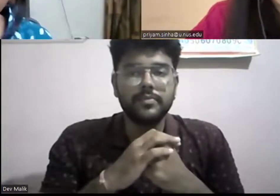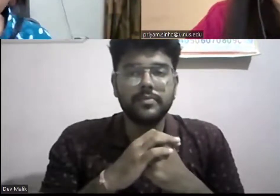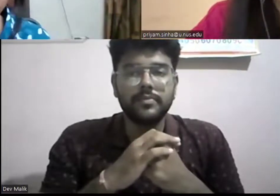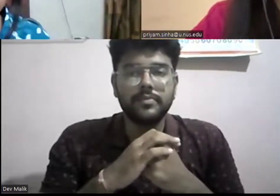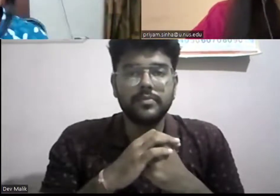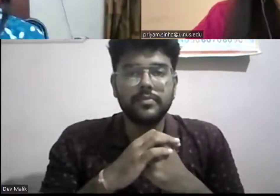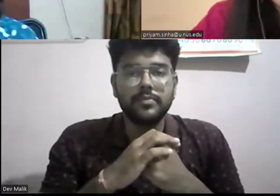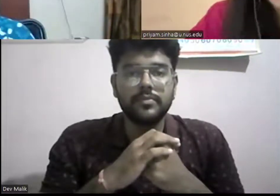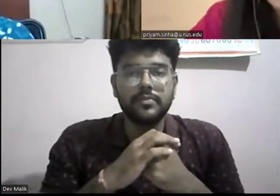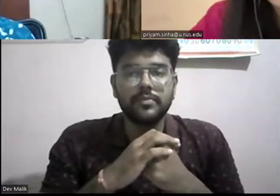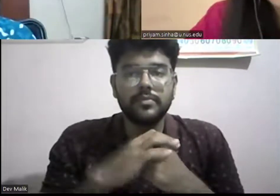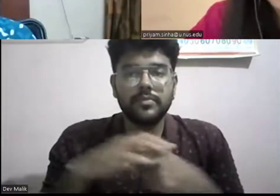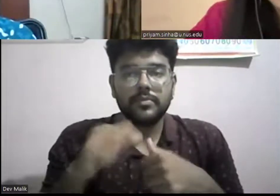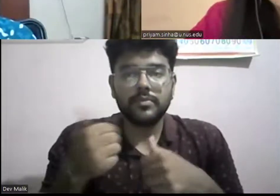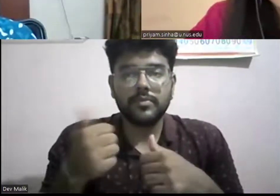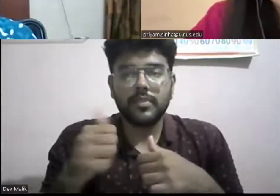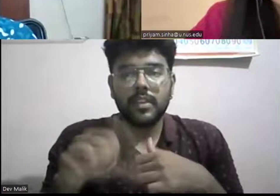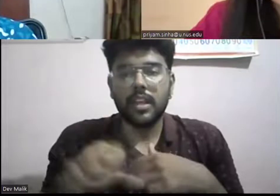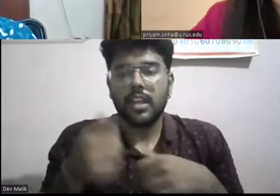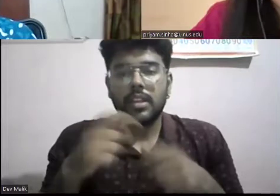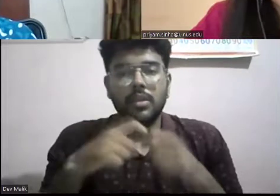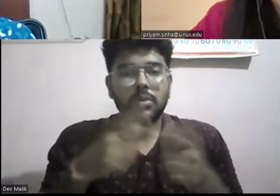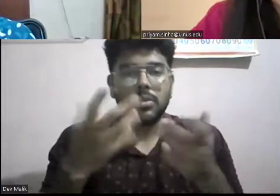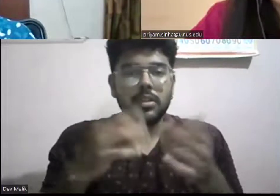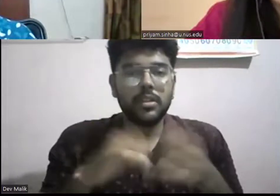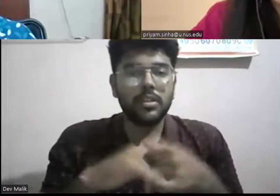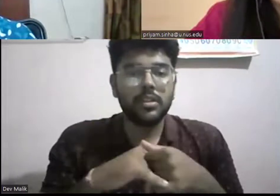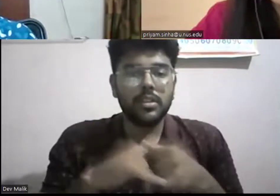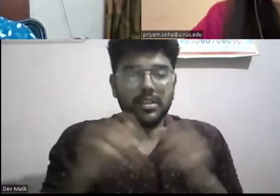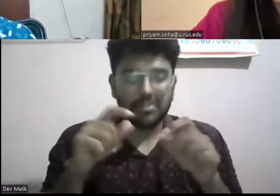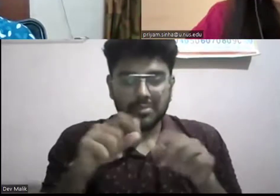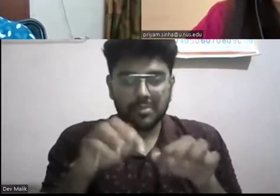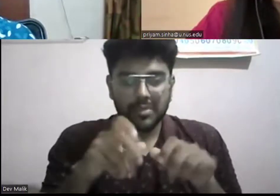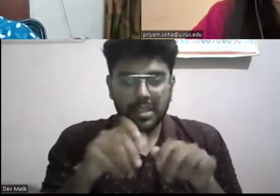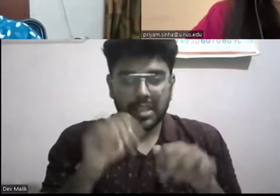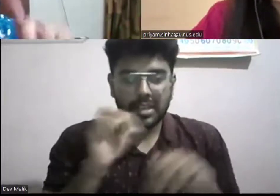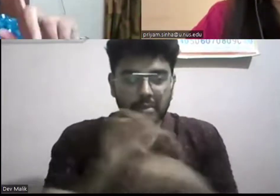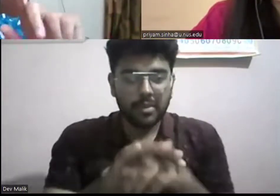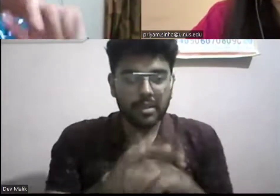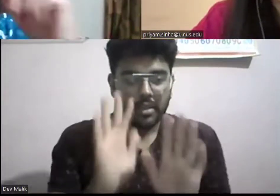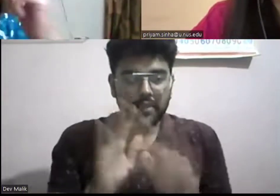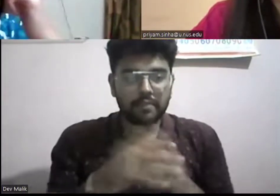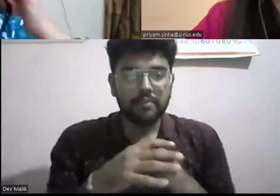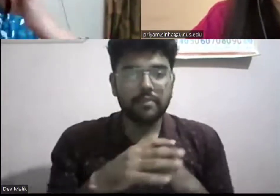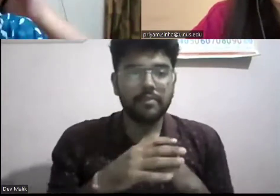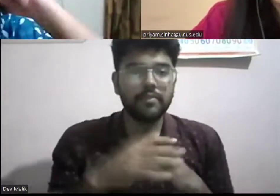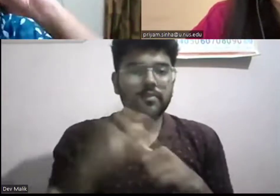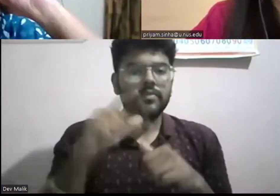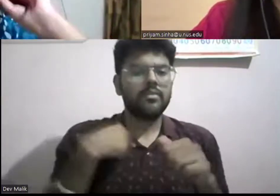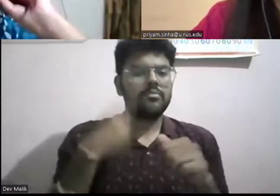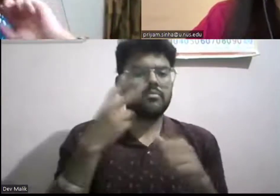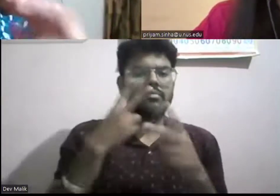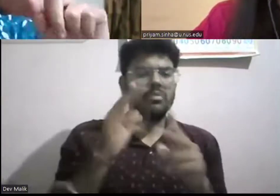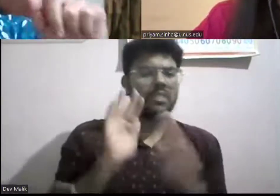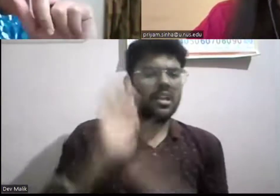So moving on to the other question that's in the chat box right now. I can see another hand there.